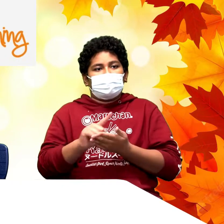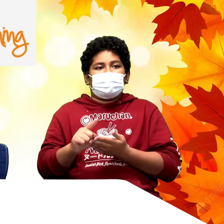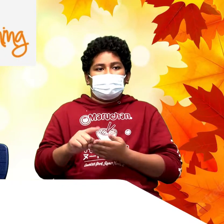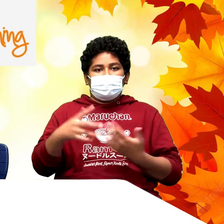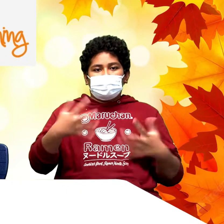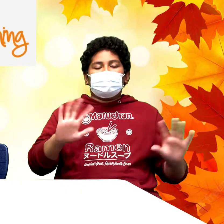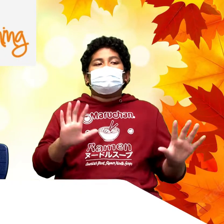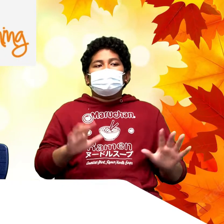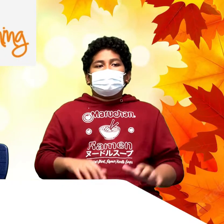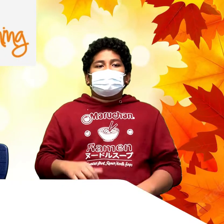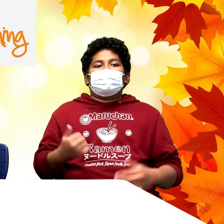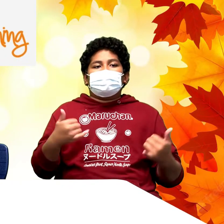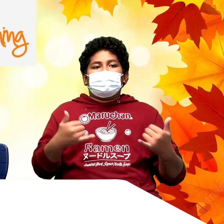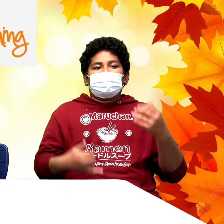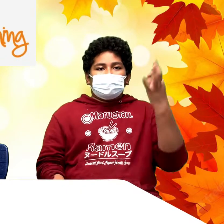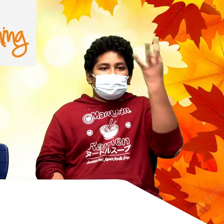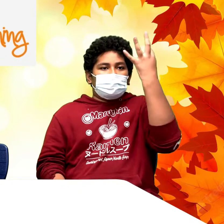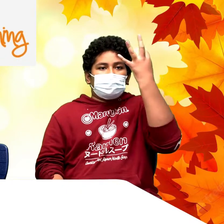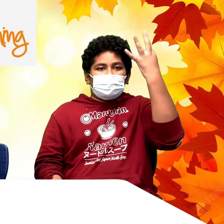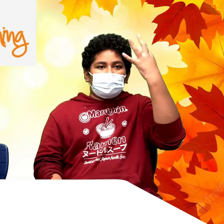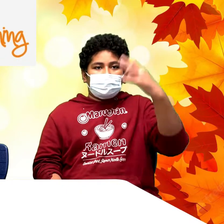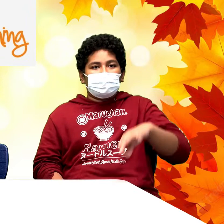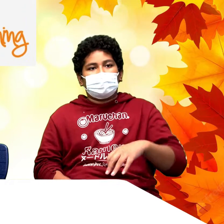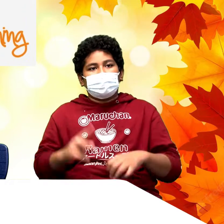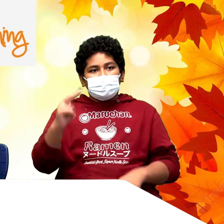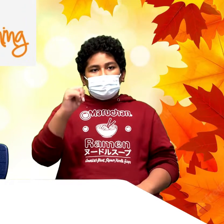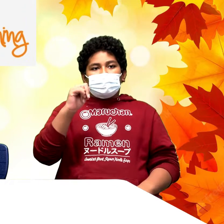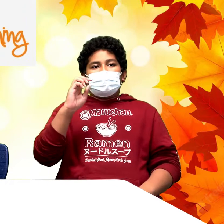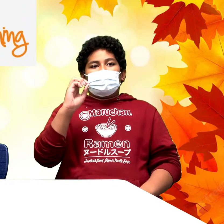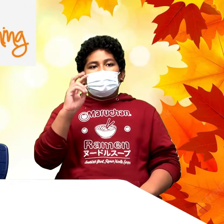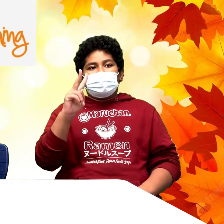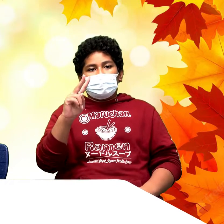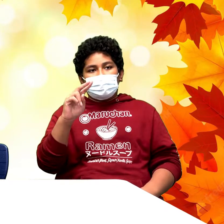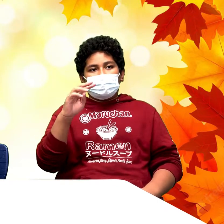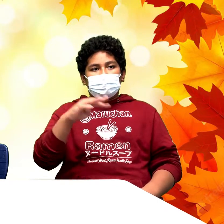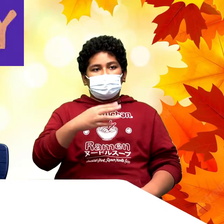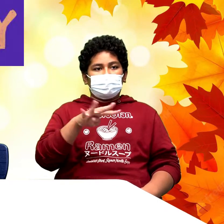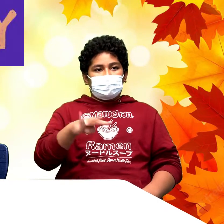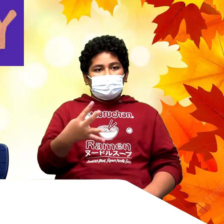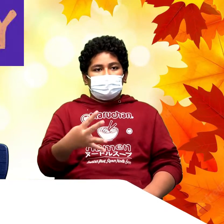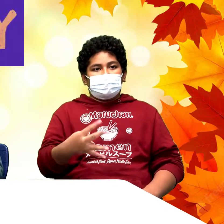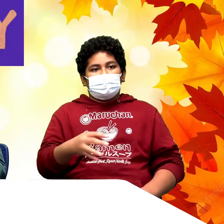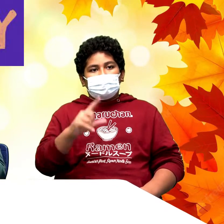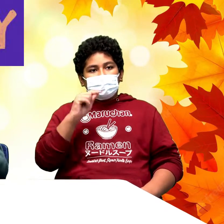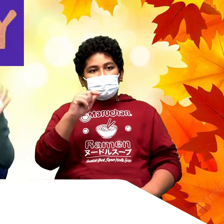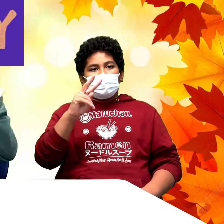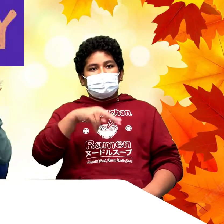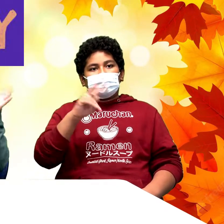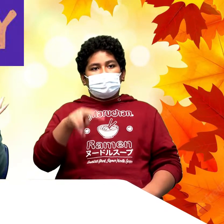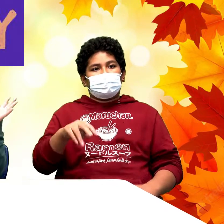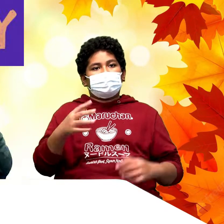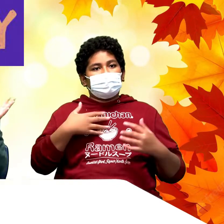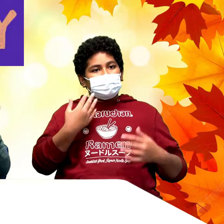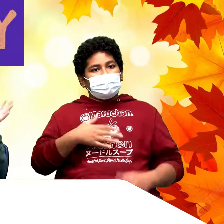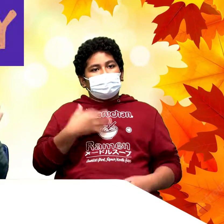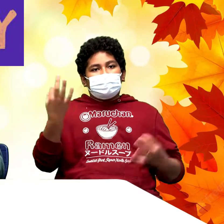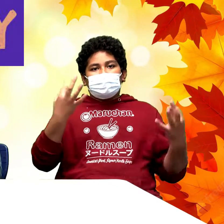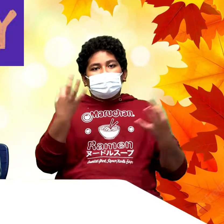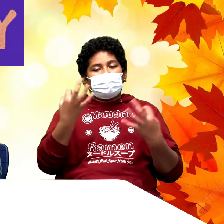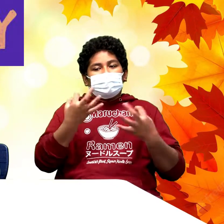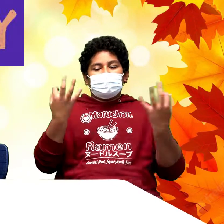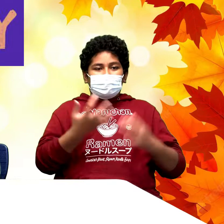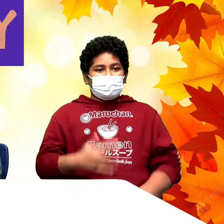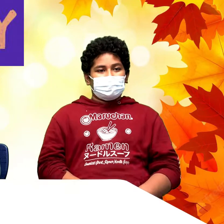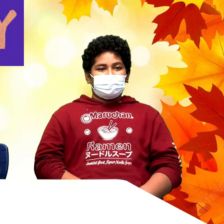Today is Friday, November 4th, 2022. Happy Friday!